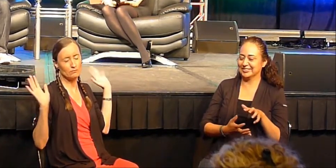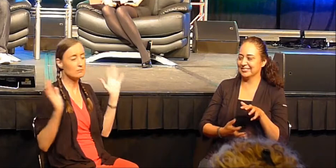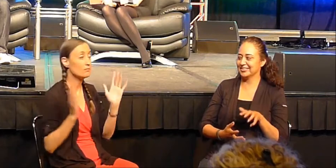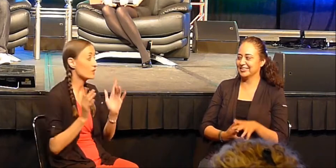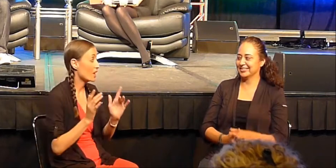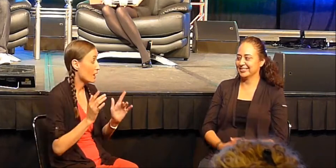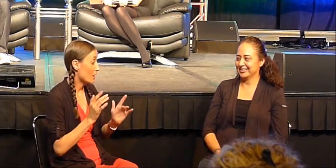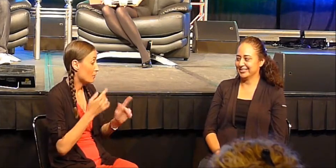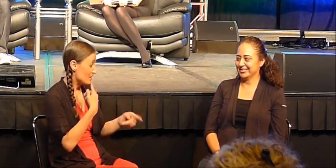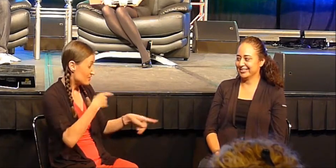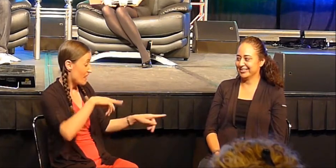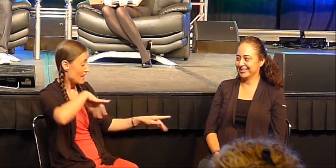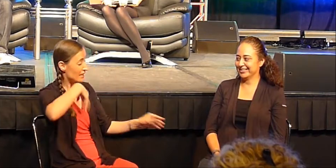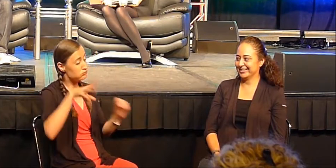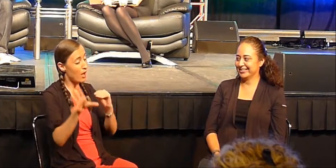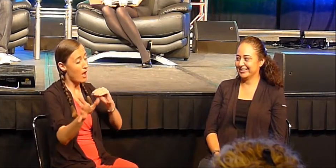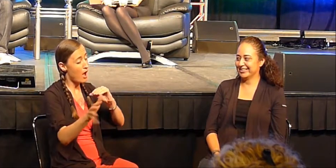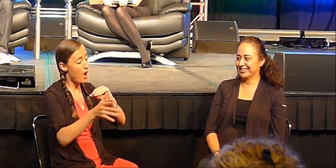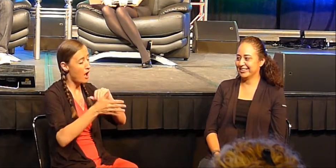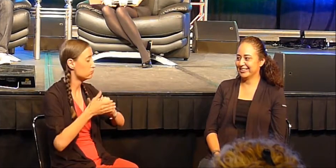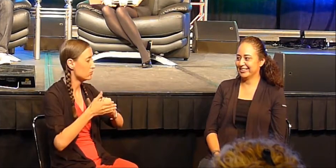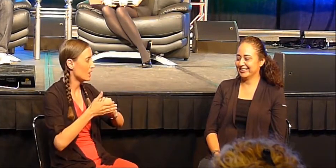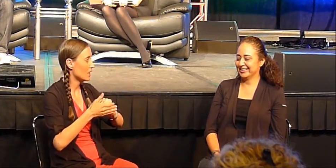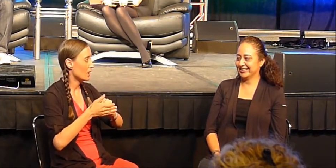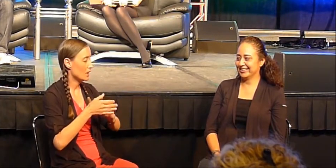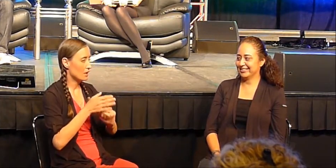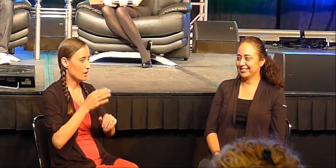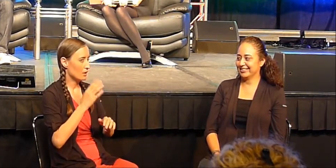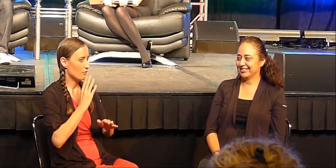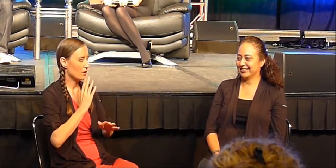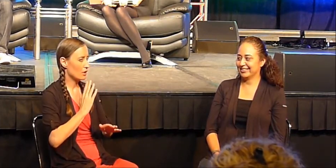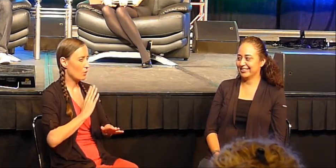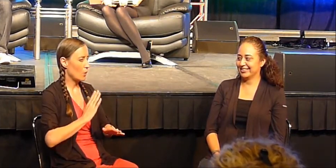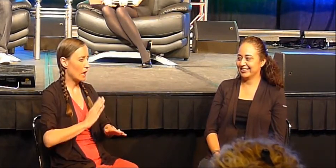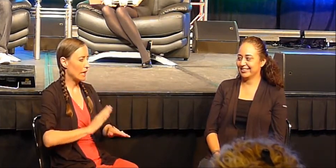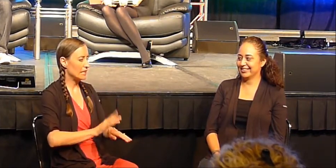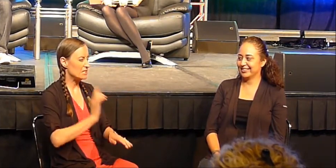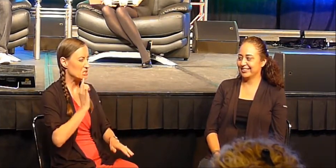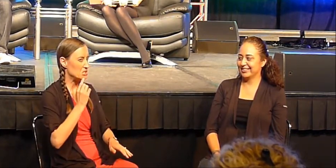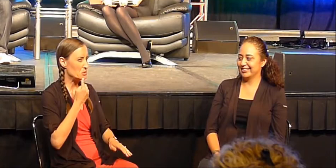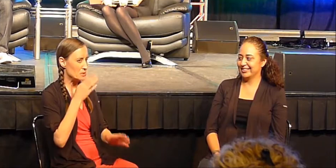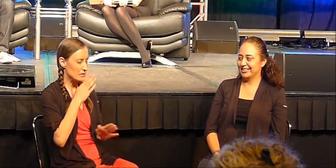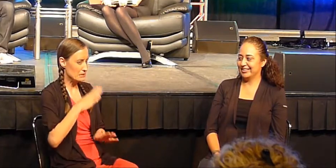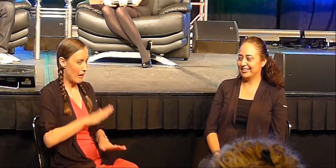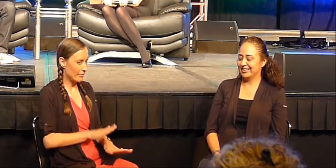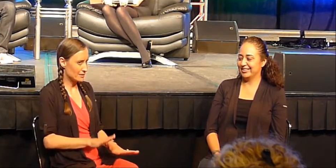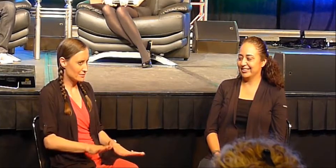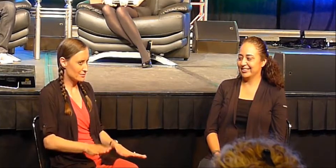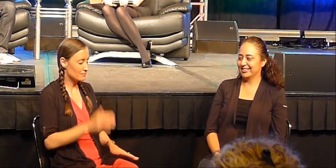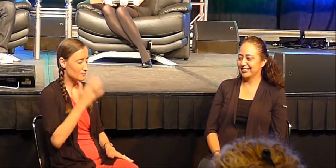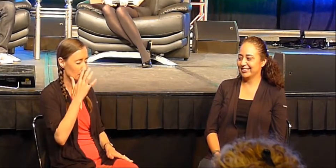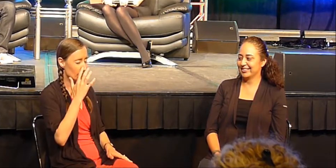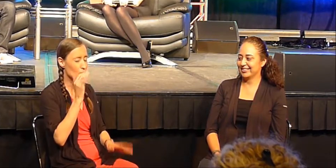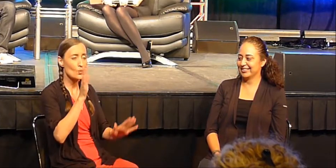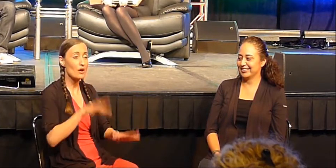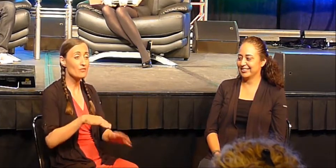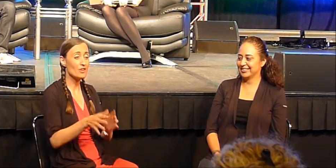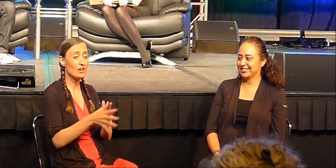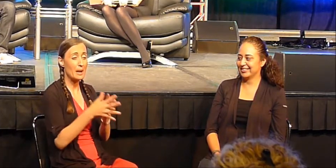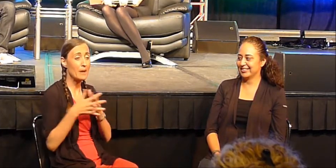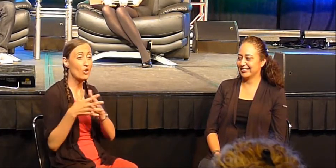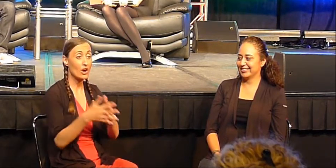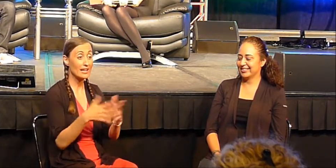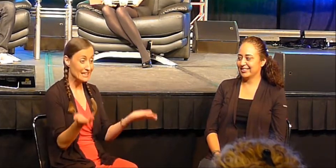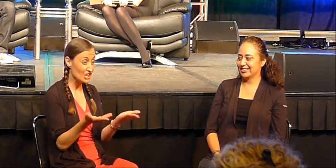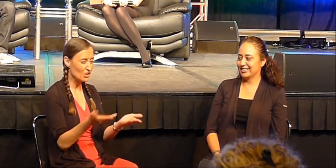finally finished, there was a long, quiet, serious silence. Because, what's great in America is when you fart